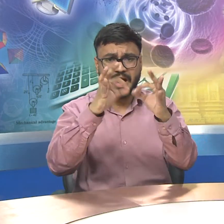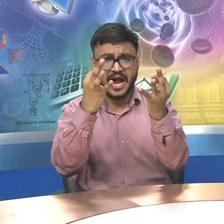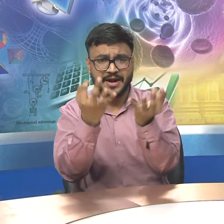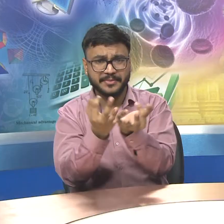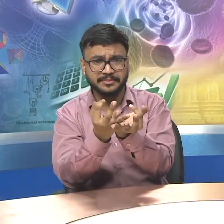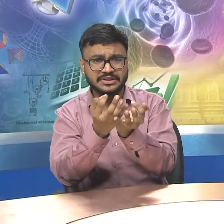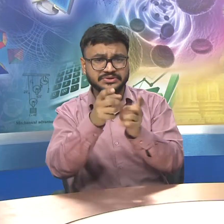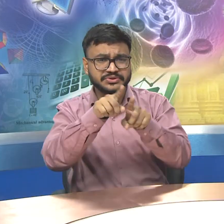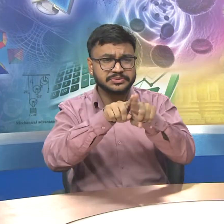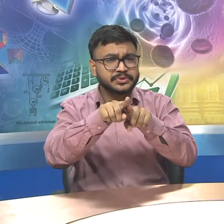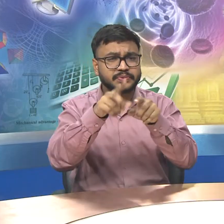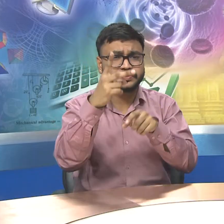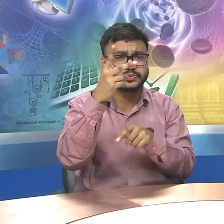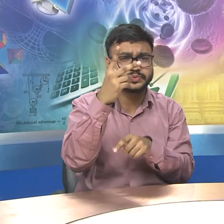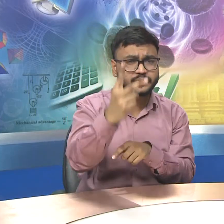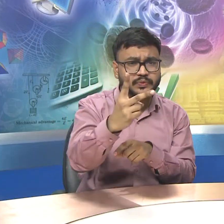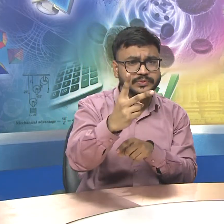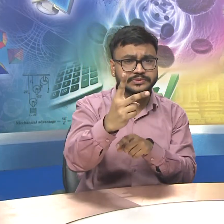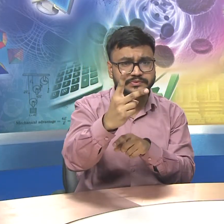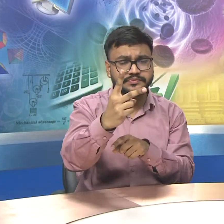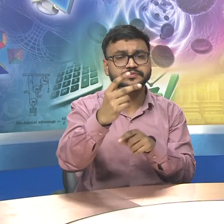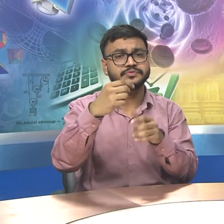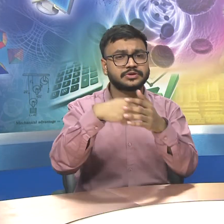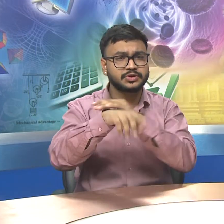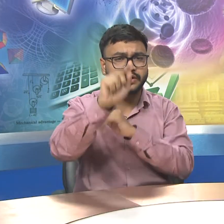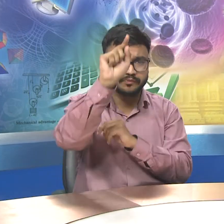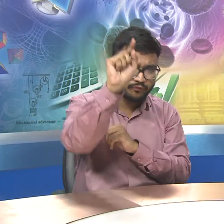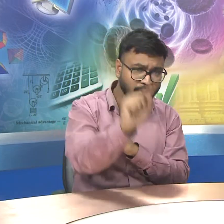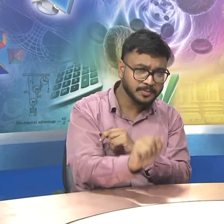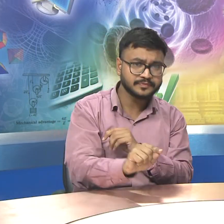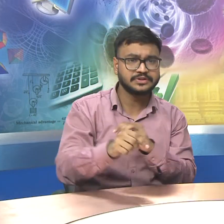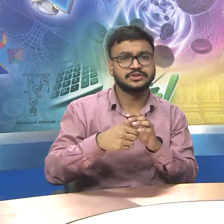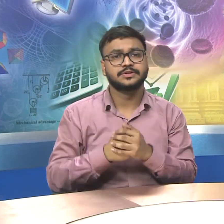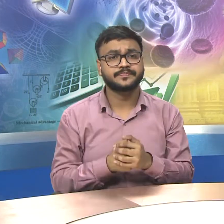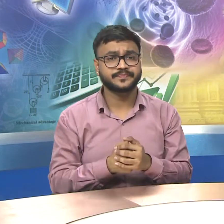Next is provide 2 examples of the following sign families.